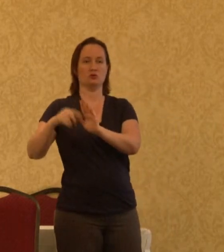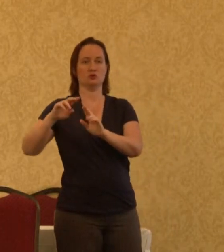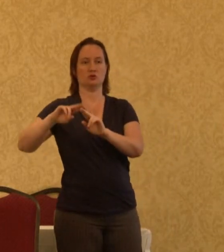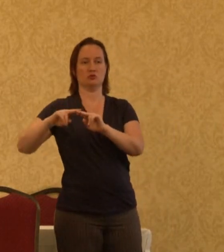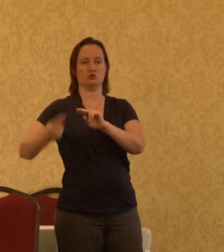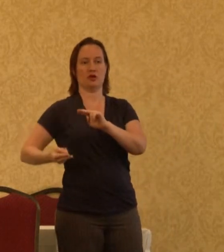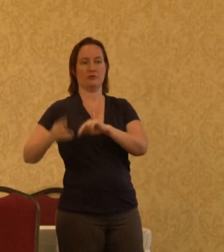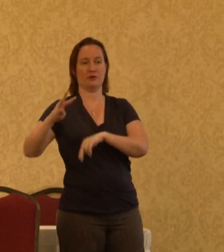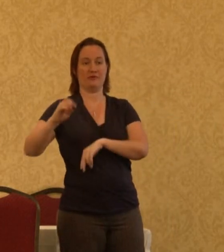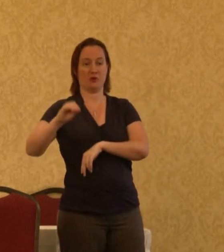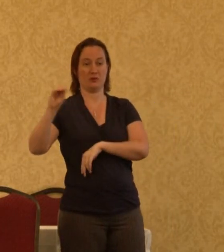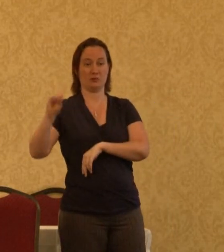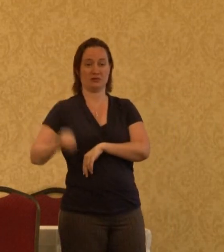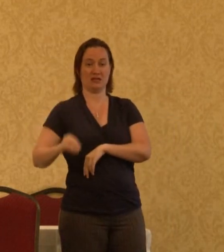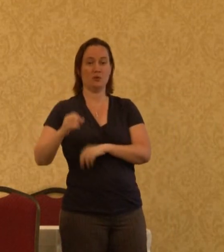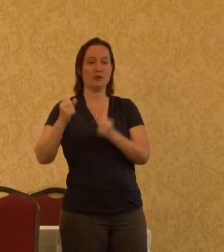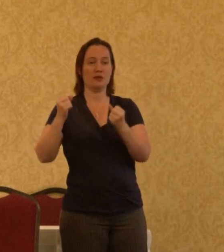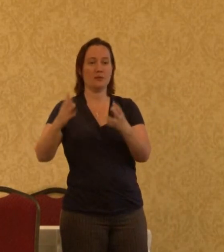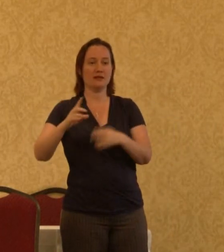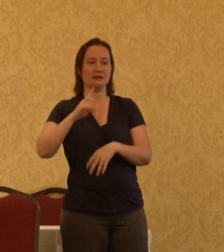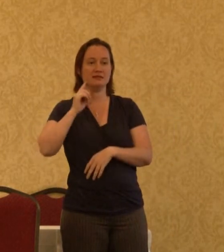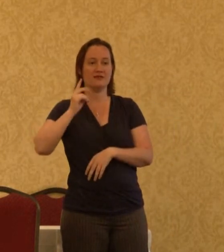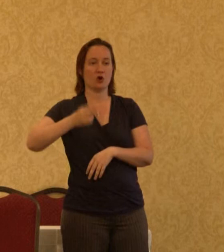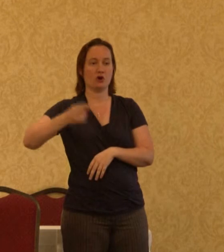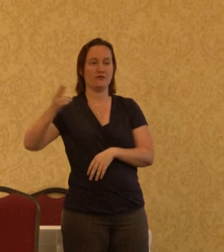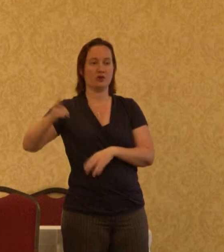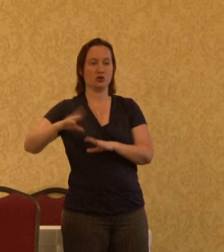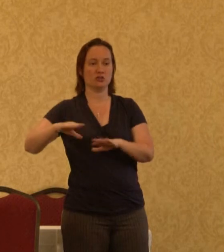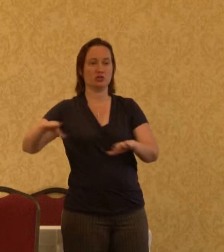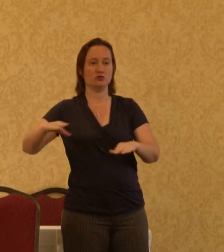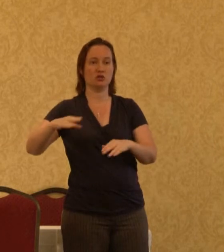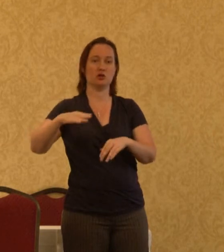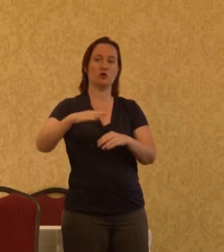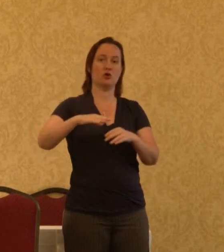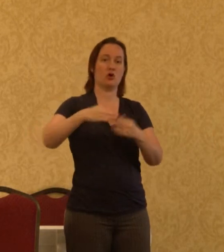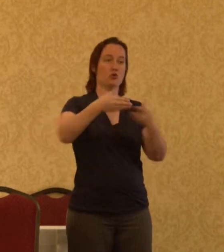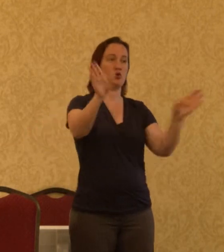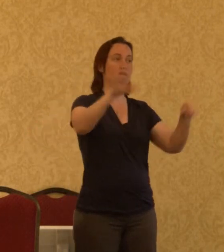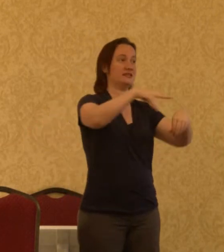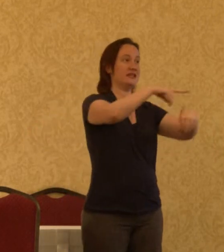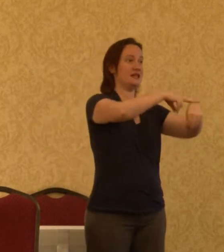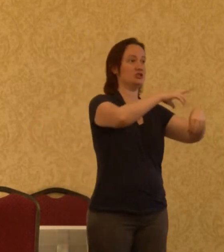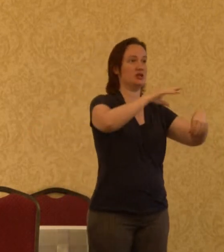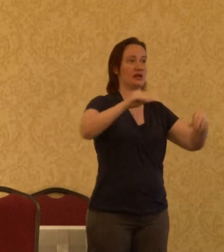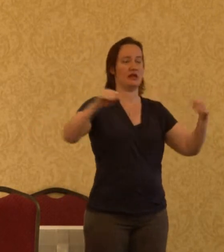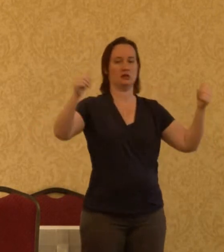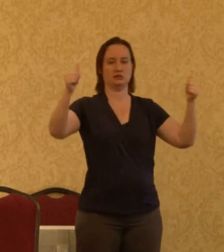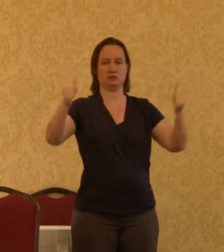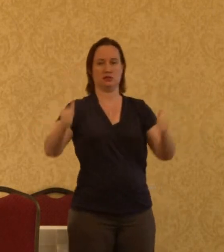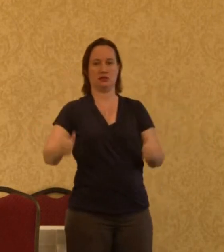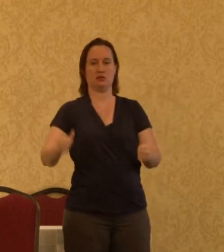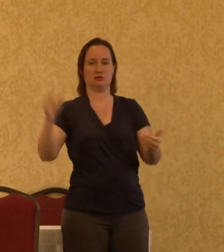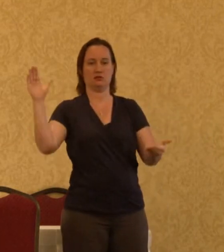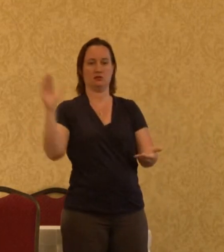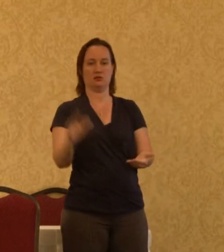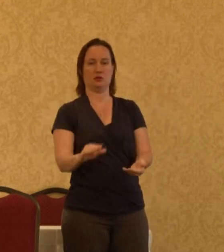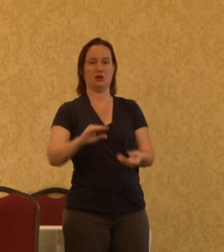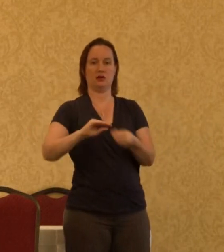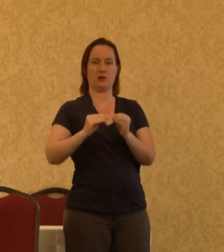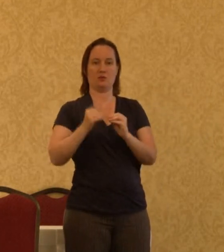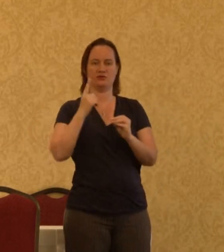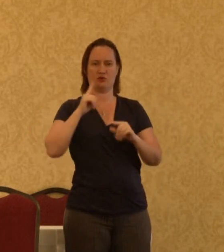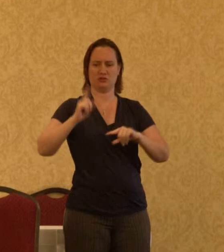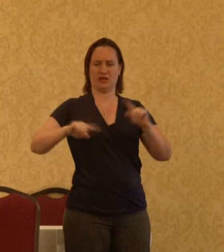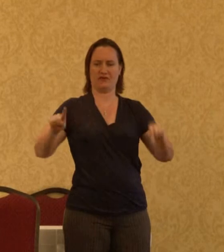about 40% in the number of deaf and hard of hearing children nationally, and declining numbers of diverse